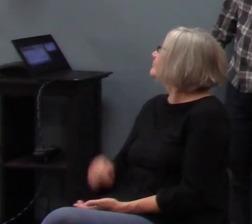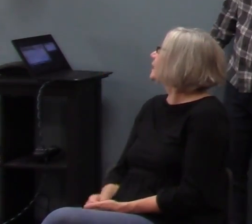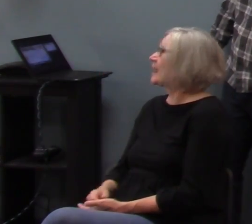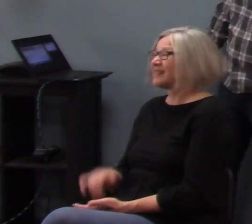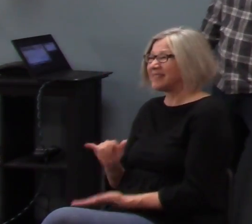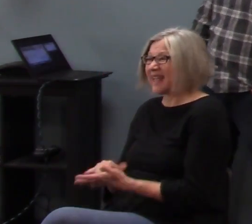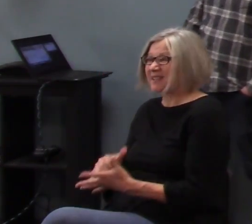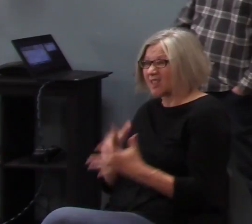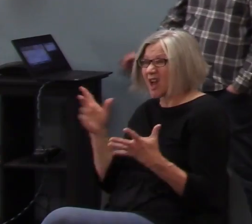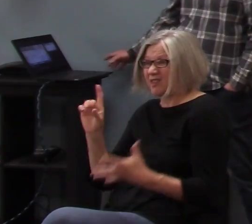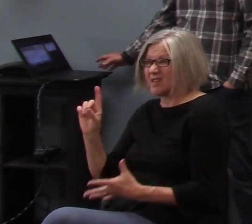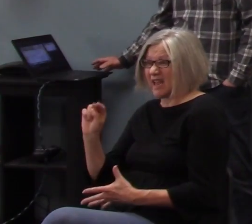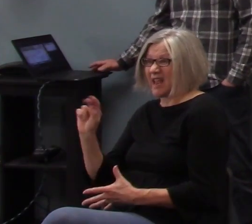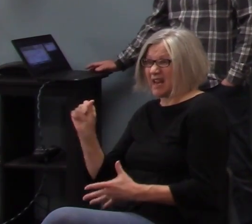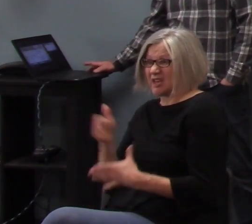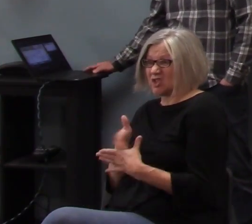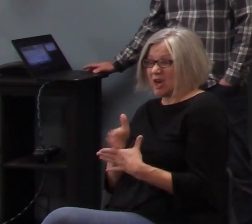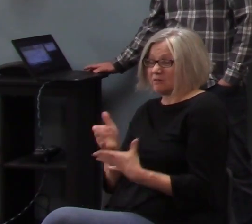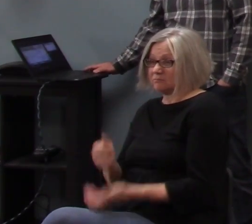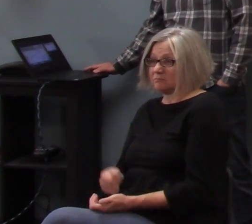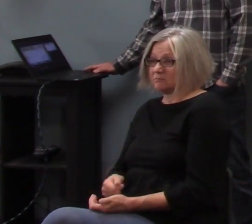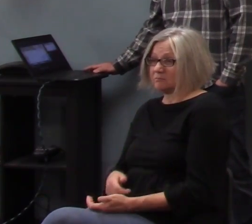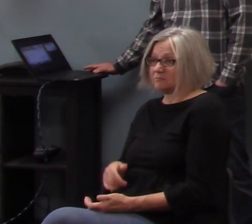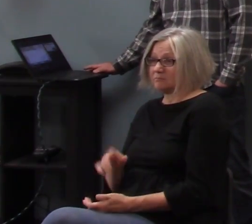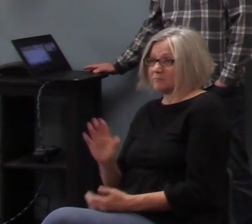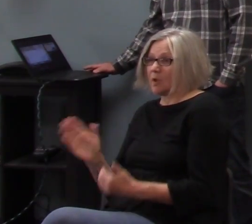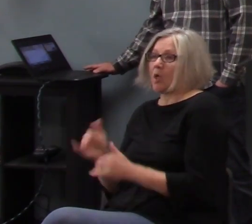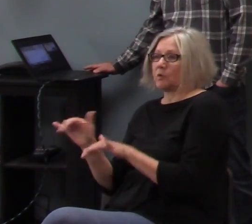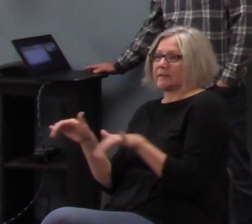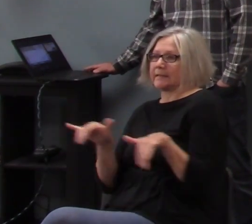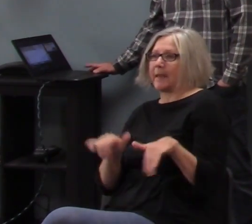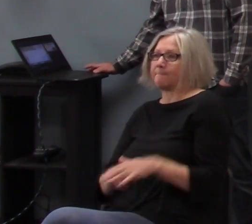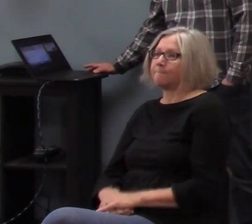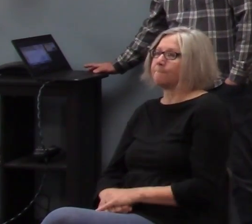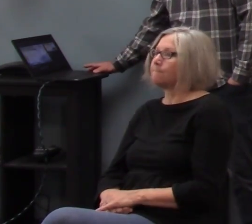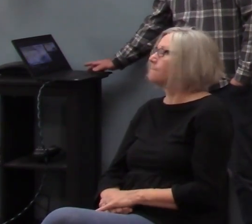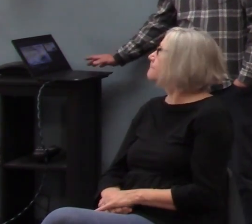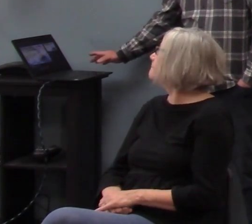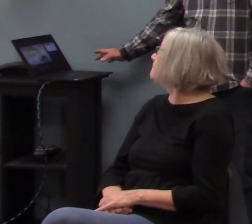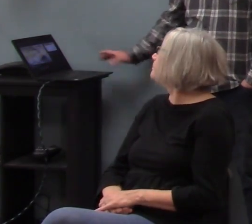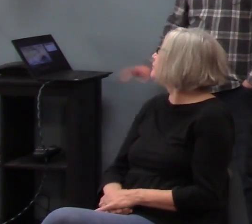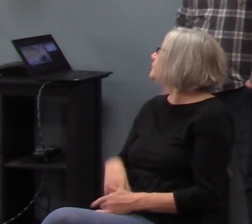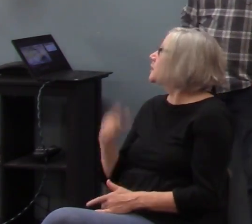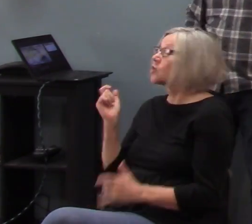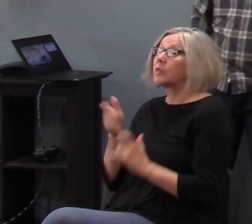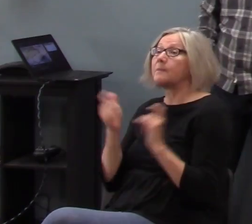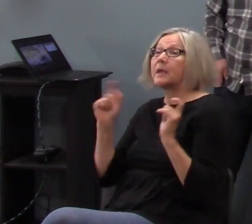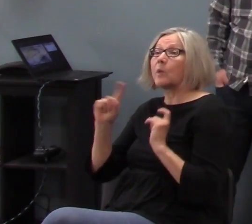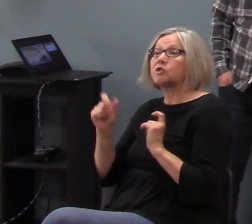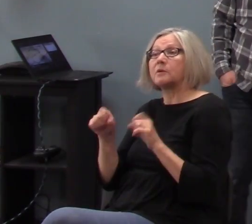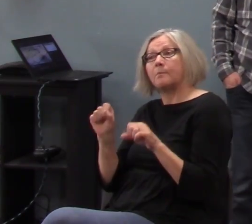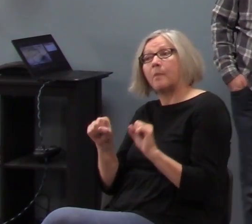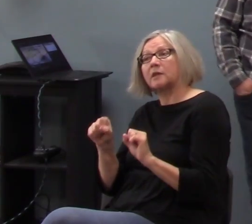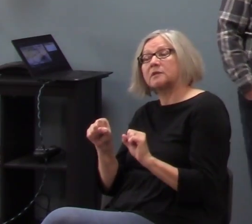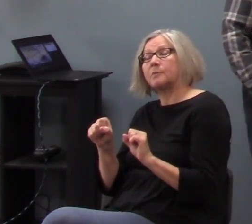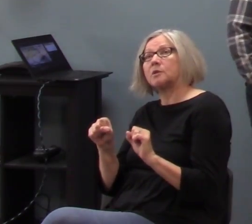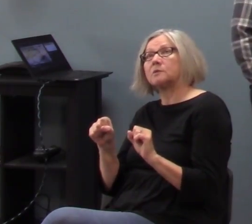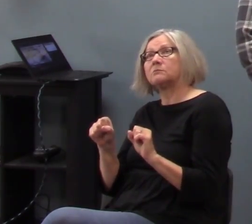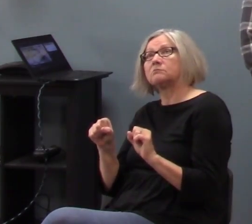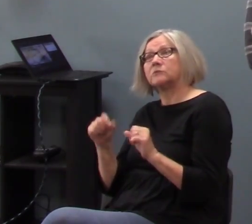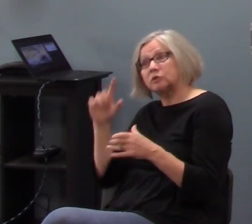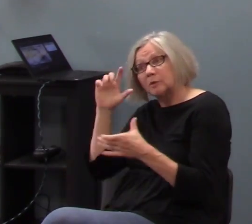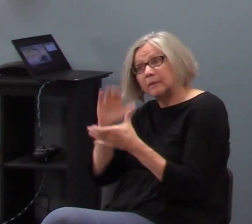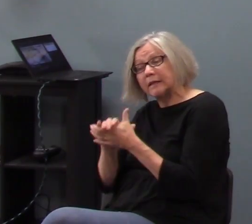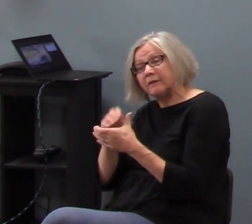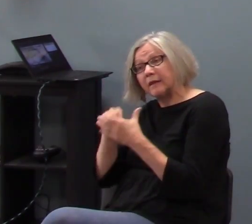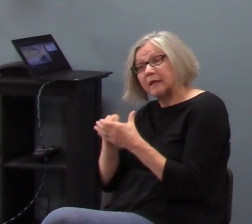a lot. That's a lot. It's almost the same. Okay? And so here's the big question, is it possible to believe in evolution